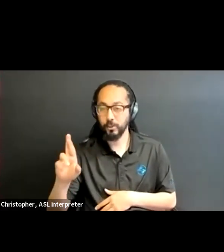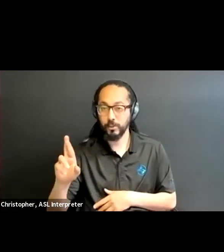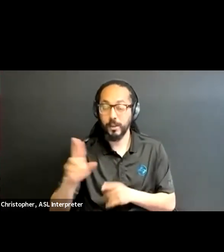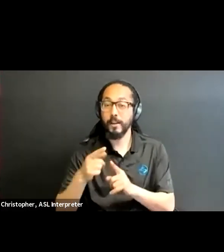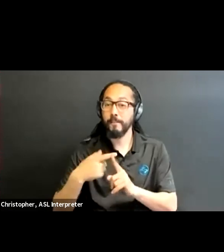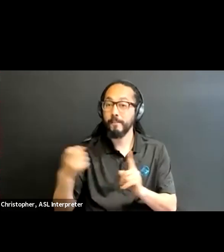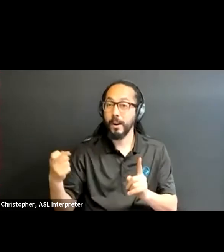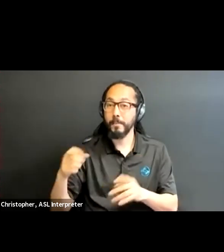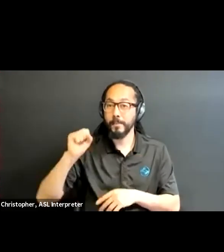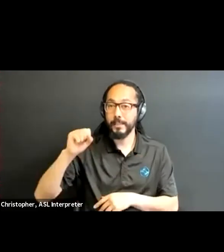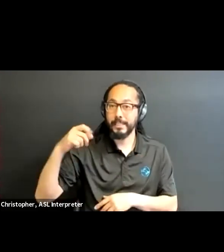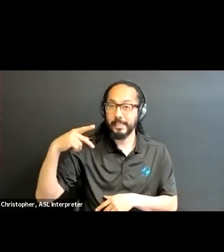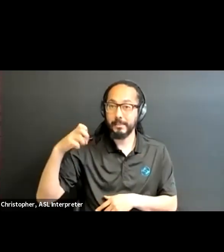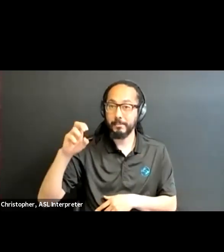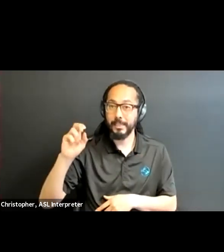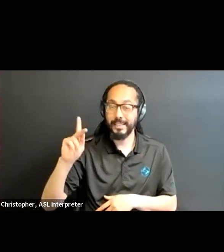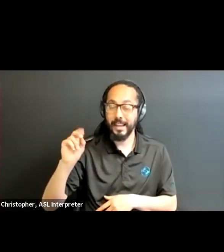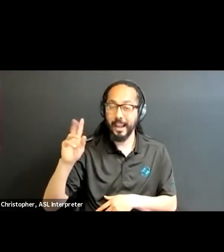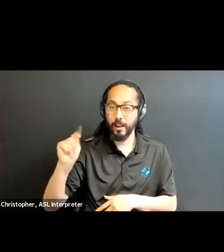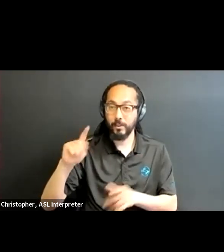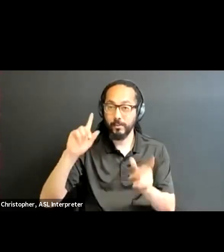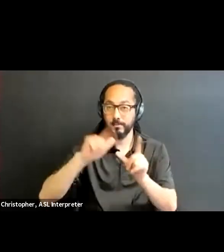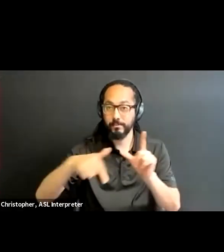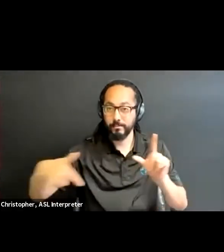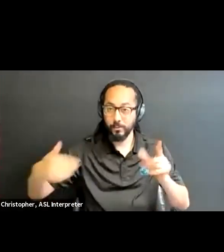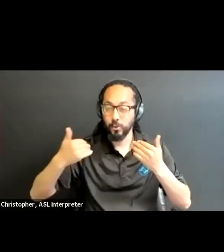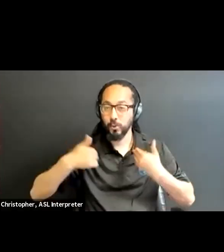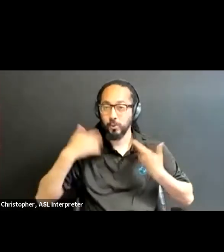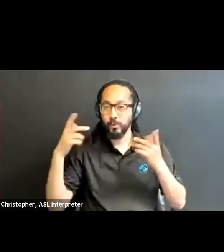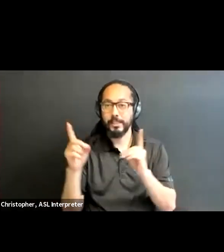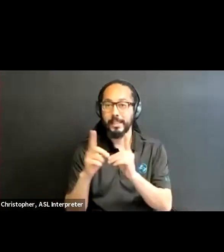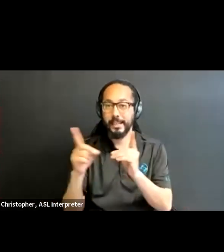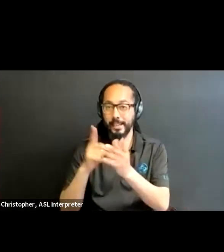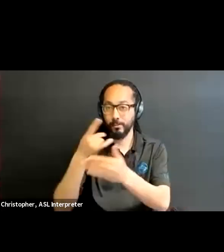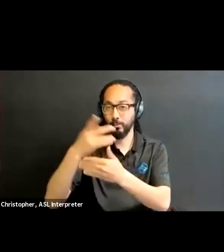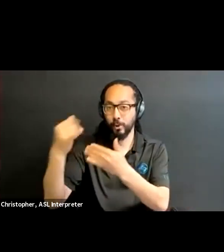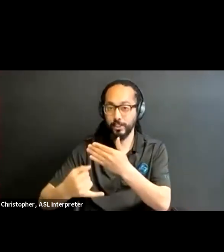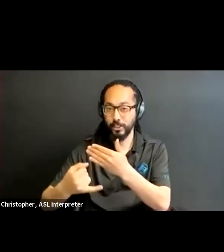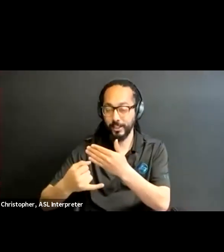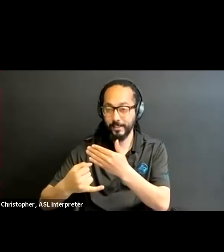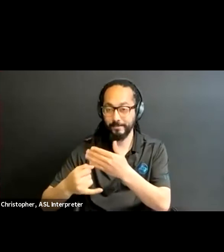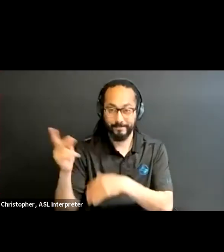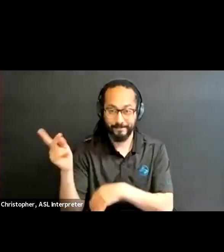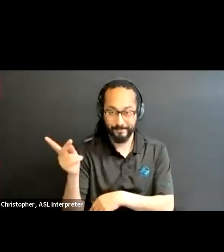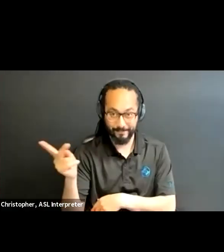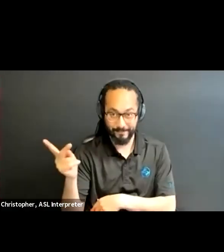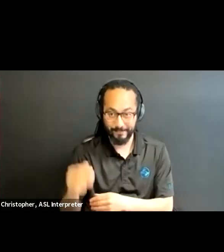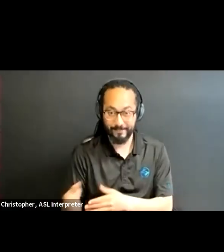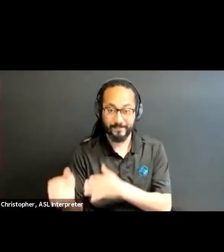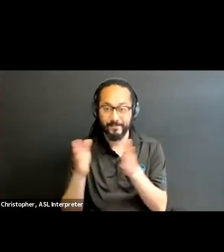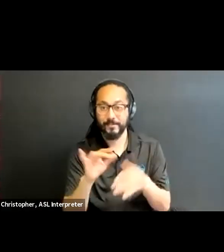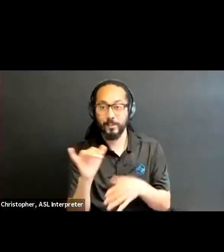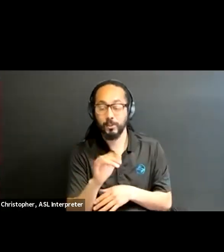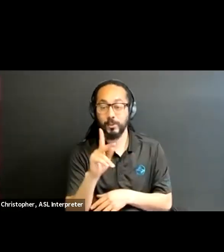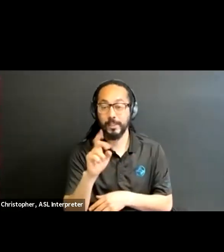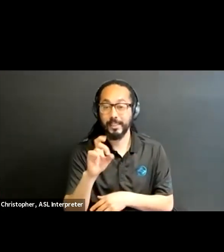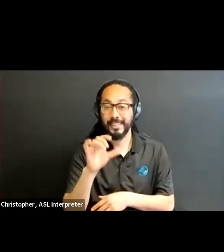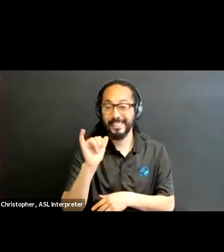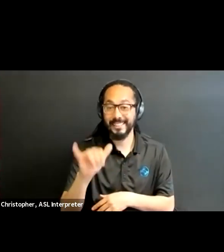LGBTQI2S Youth Dating Violence Project. We're also welcoming Kelsey Harford and